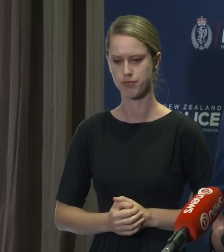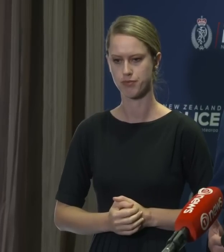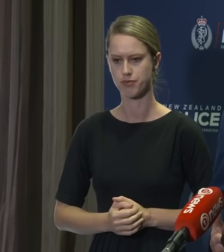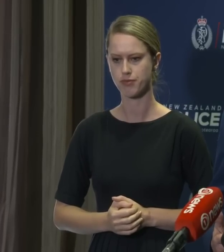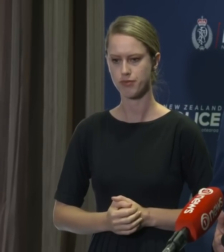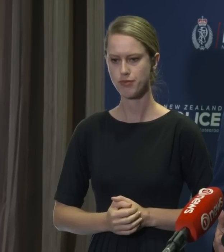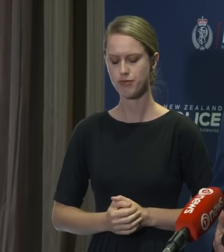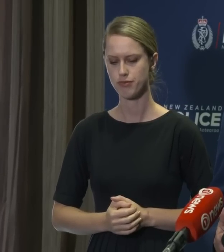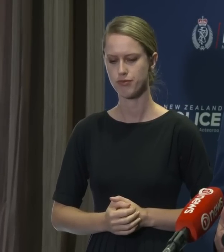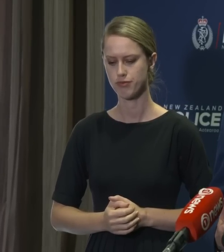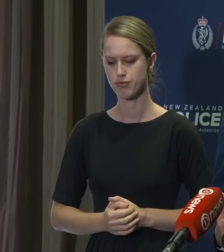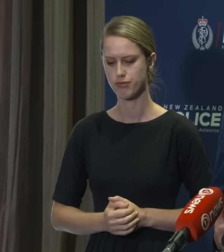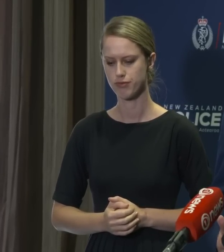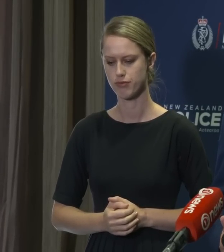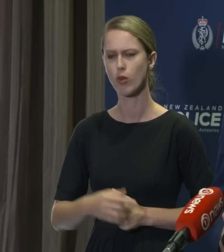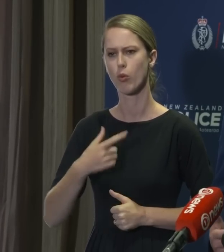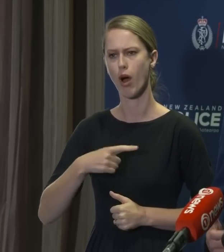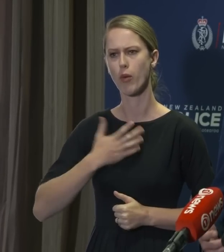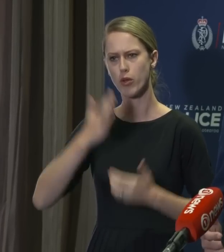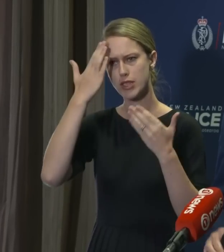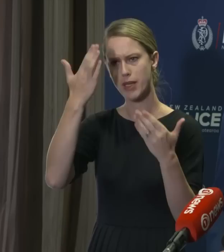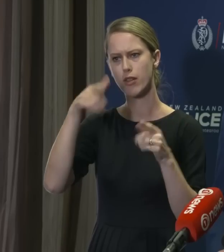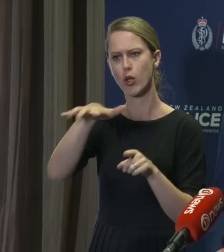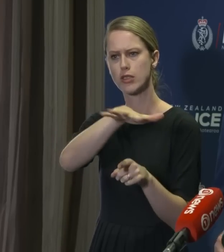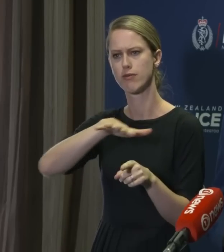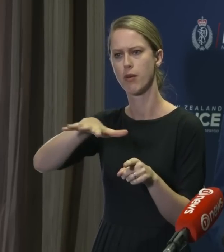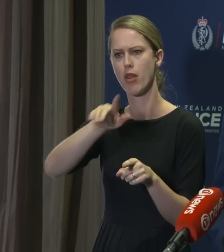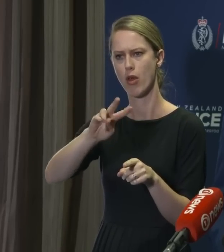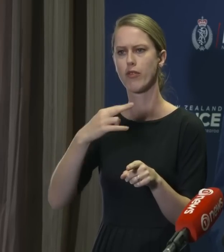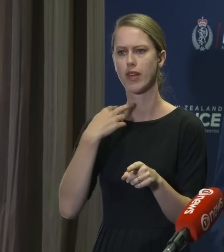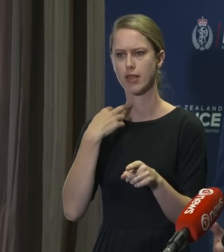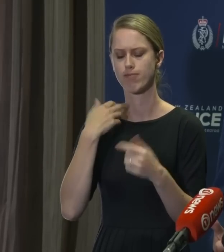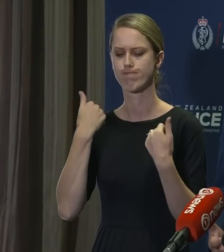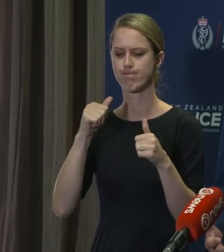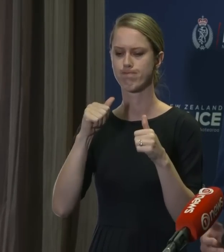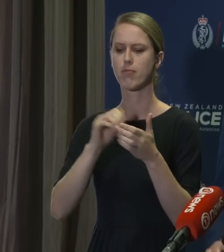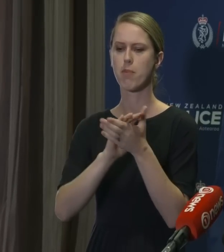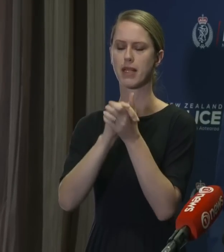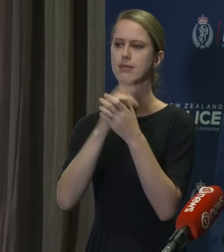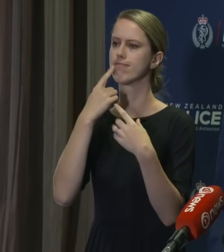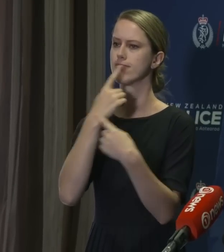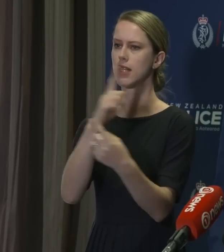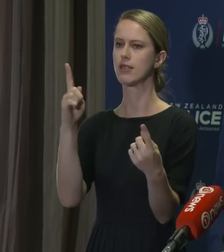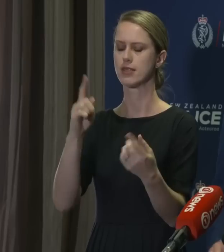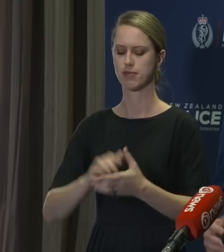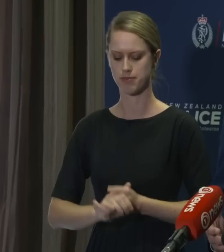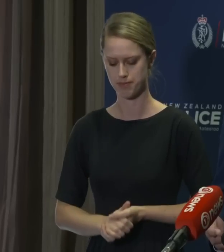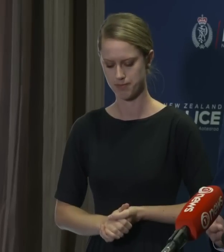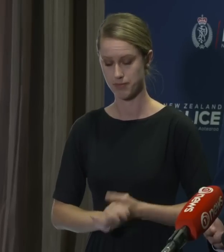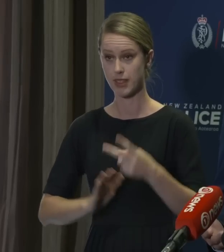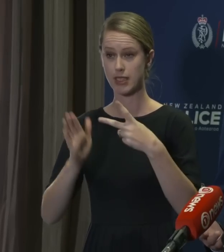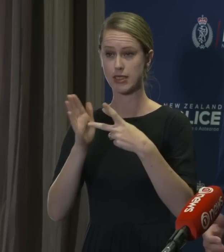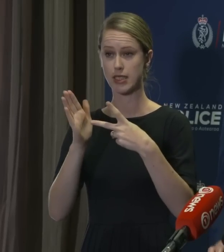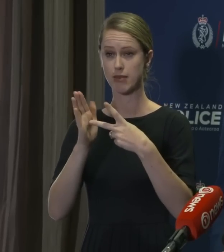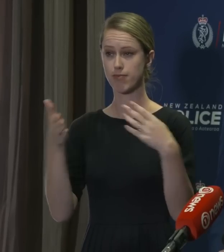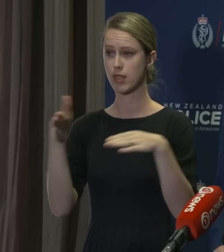out of respect for the families of those victims. So I'm very pleased to be able to announce that. Second thing I